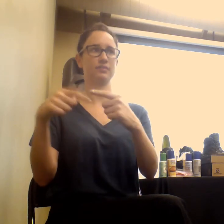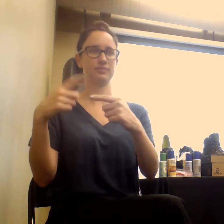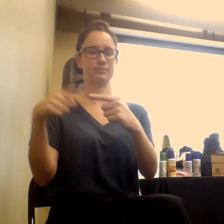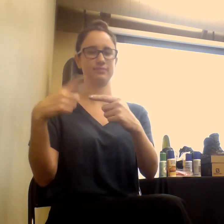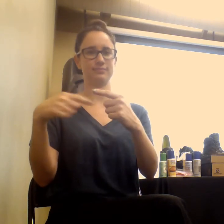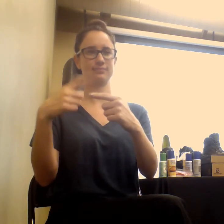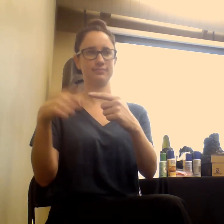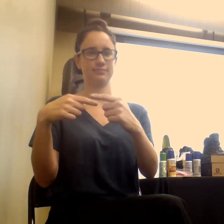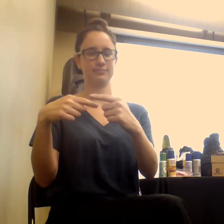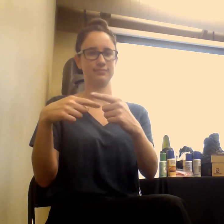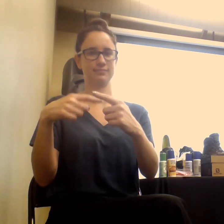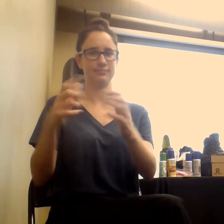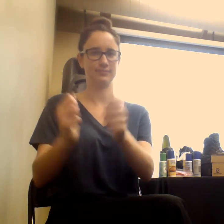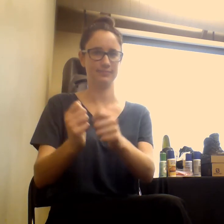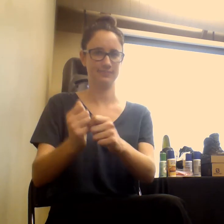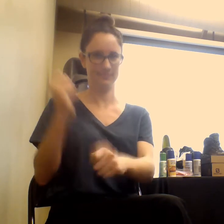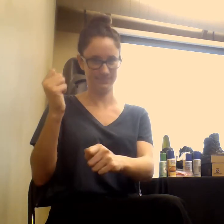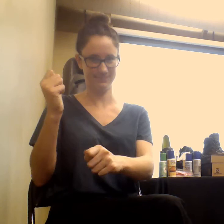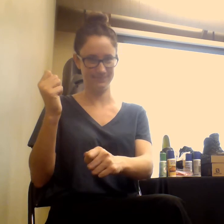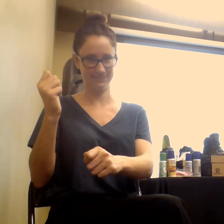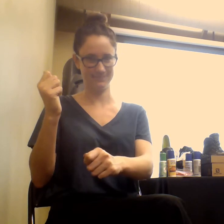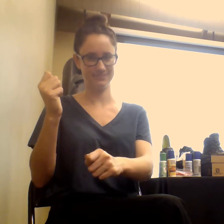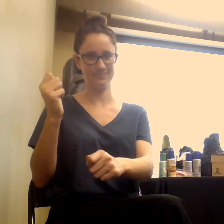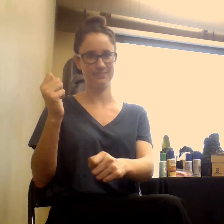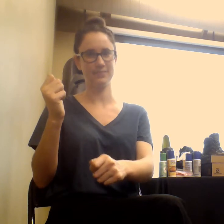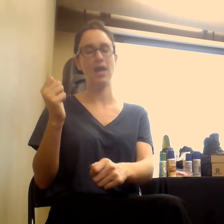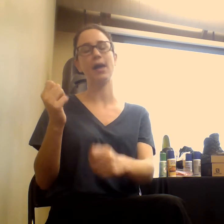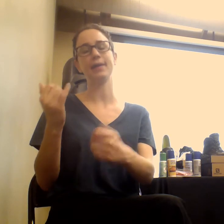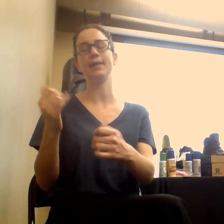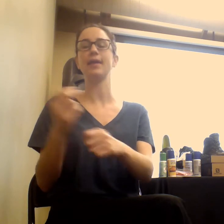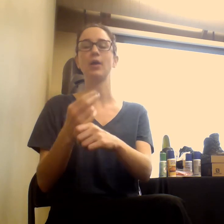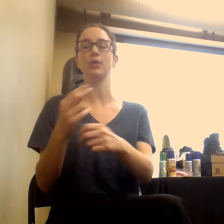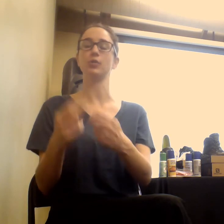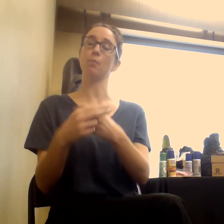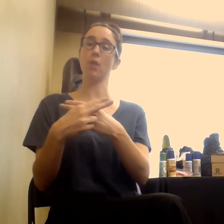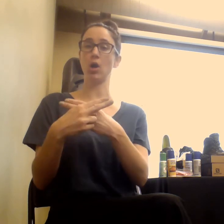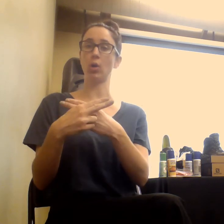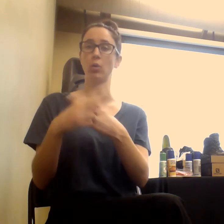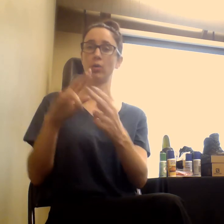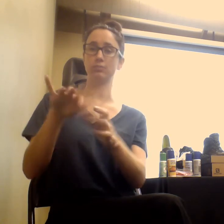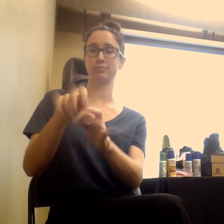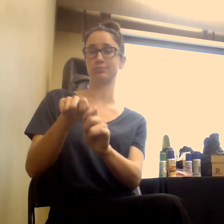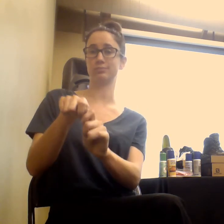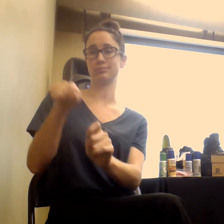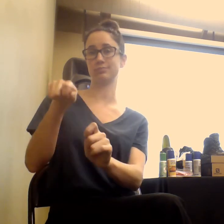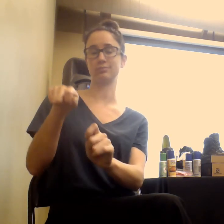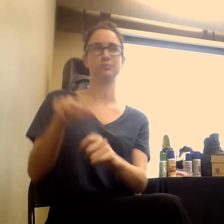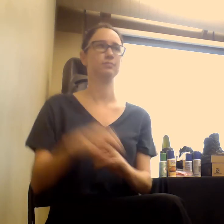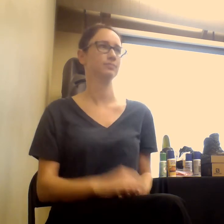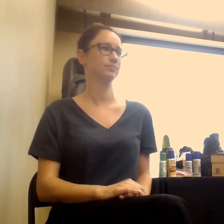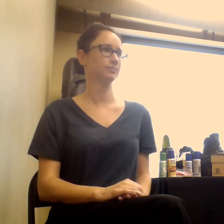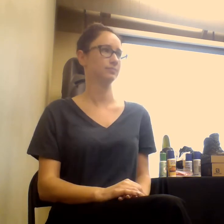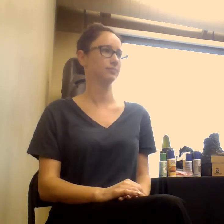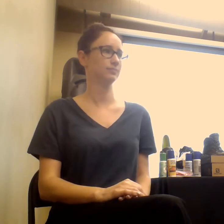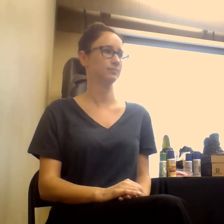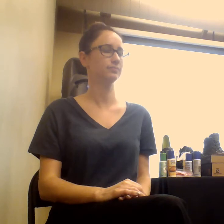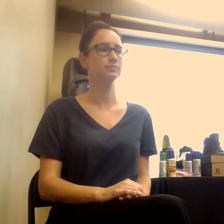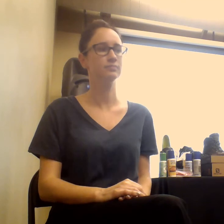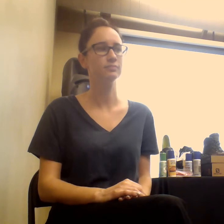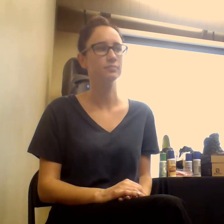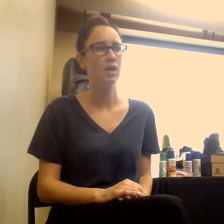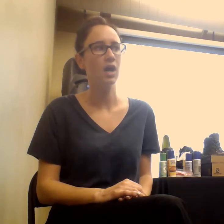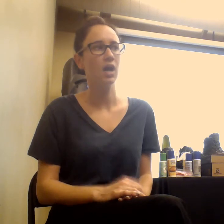Okay, now tie the rest of it off with a bow or just a regular. And the rationale for doing it this way as opposed